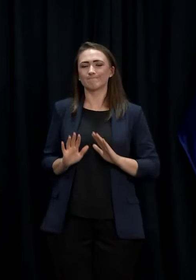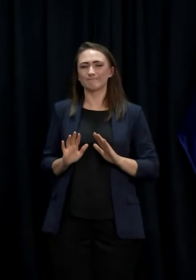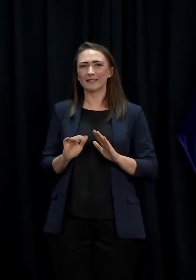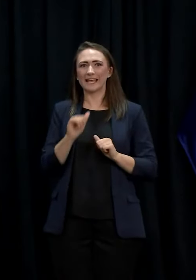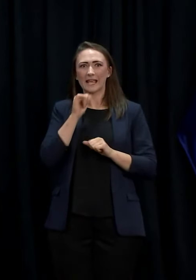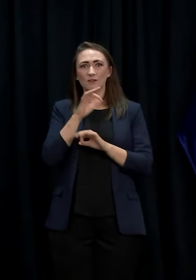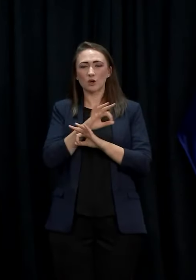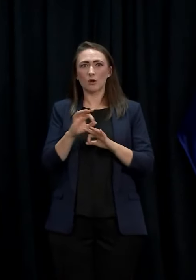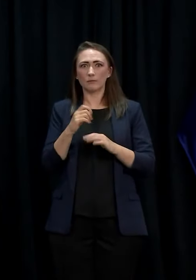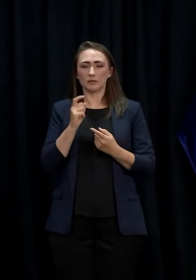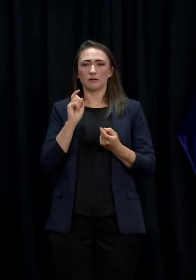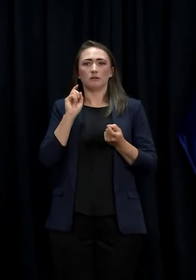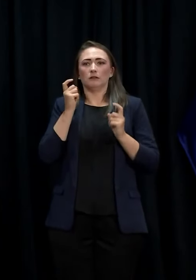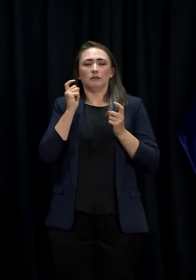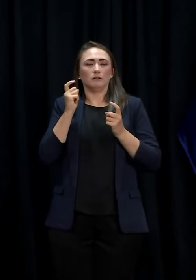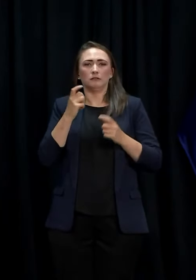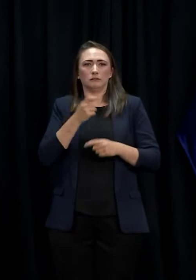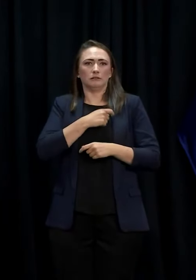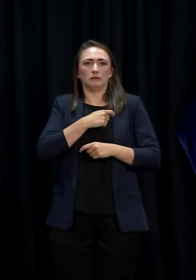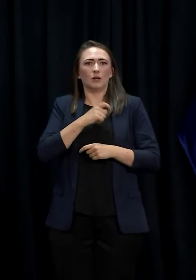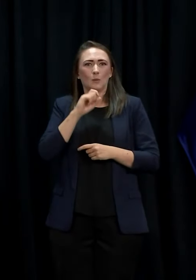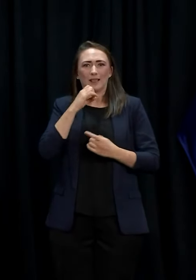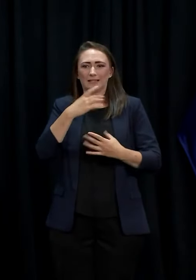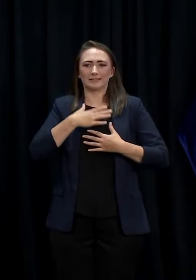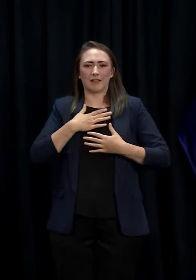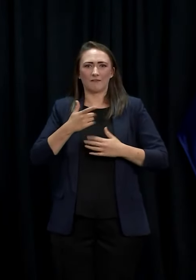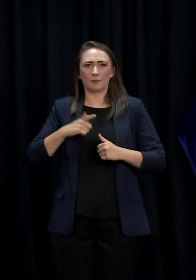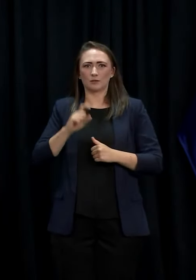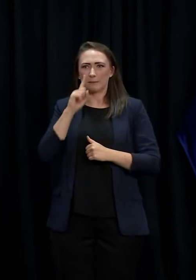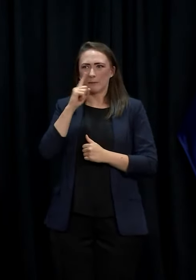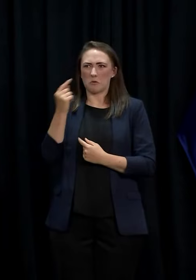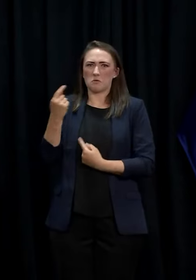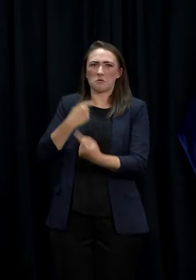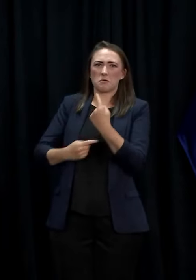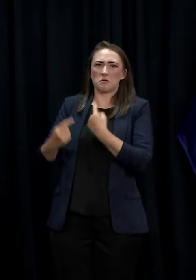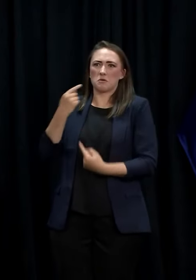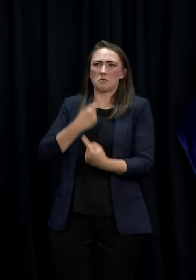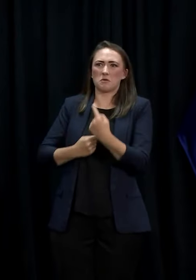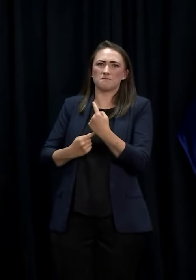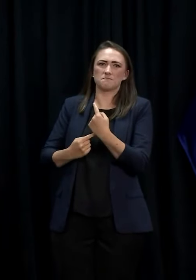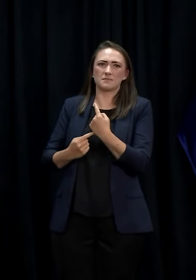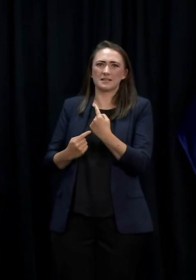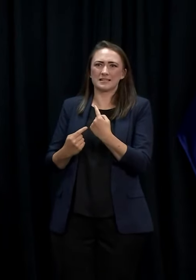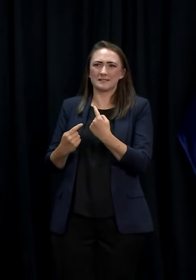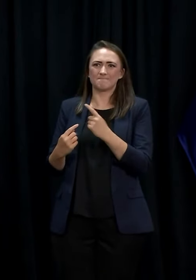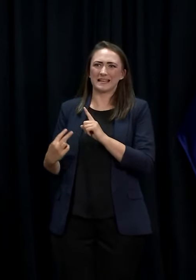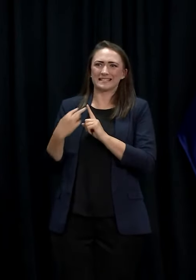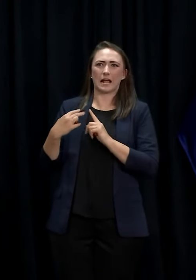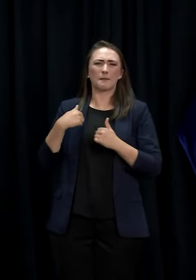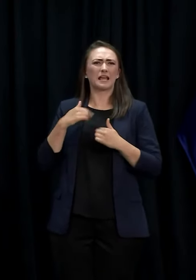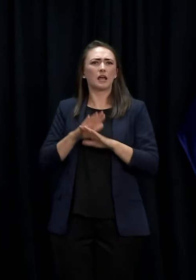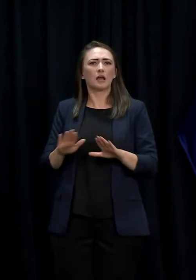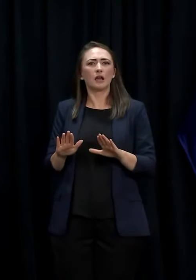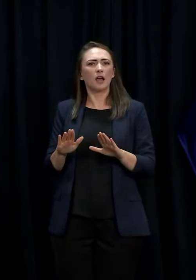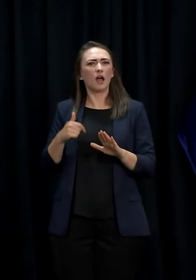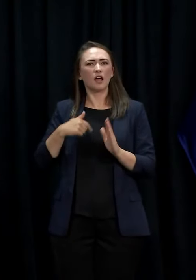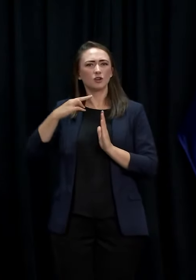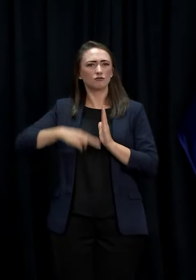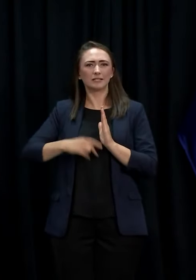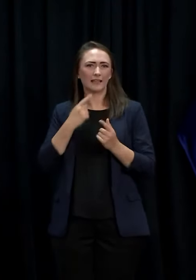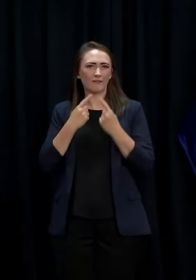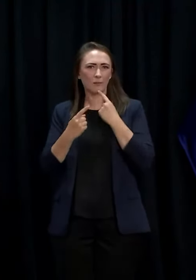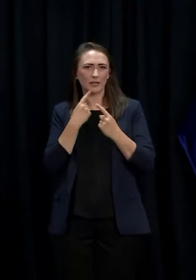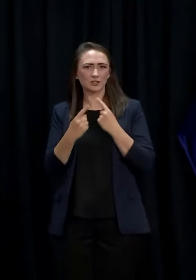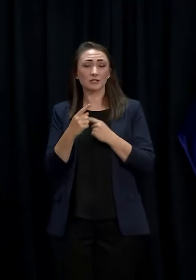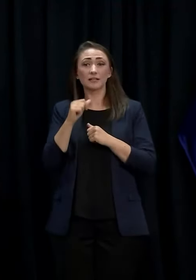otherwise you just live your whole life in fear. And so I trust those who are dealing with all of that correspondence and all of those issues to